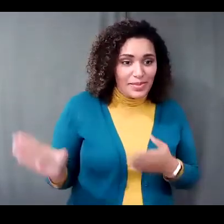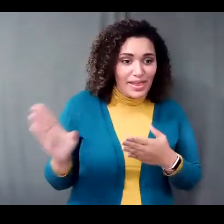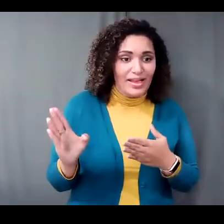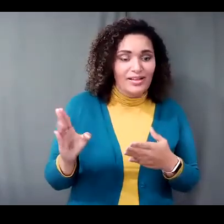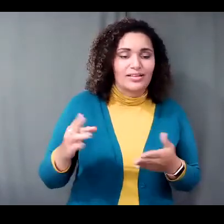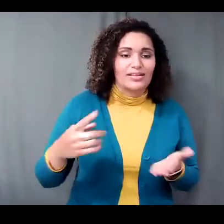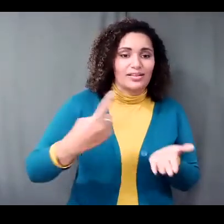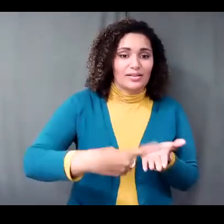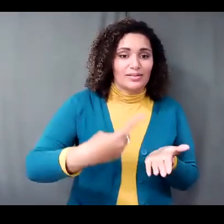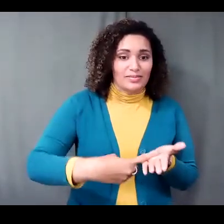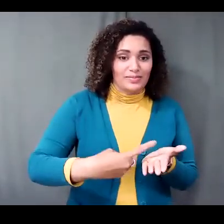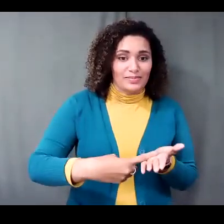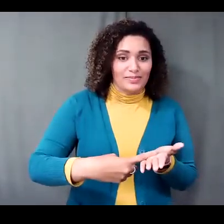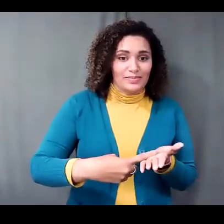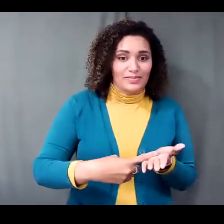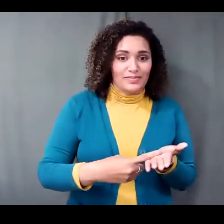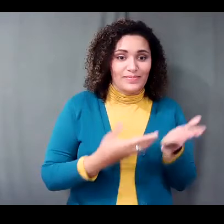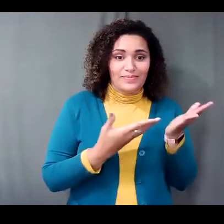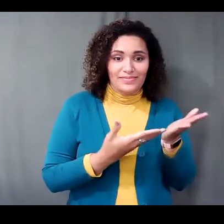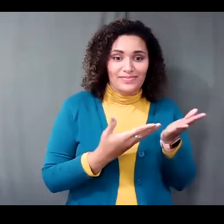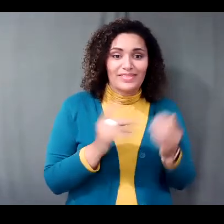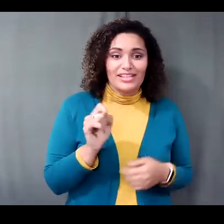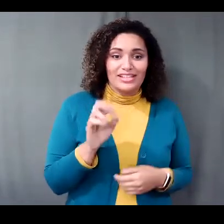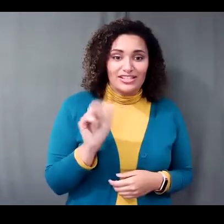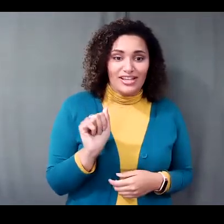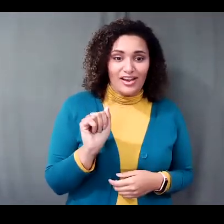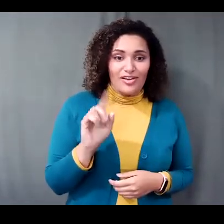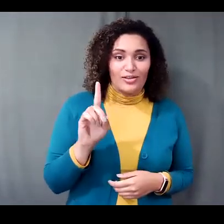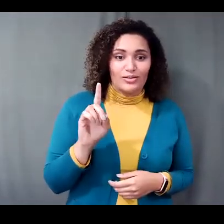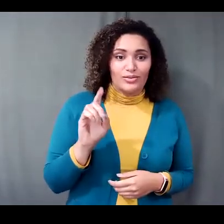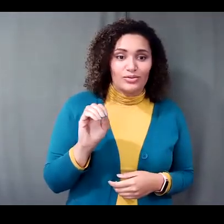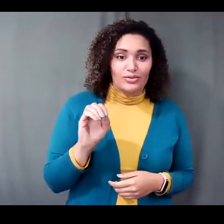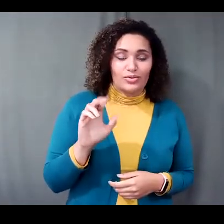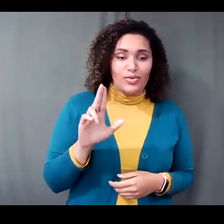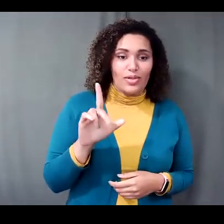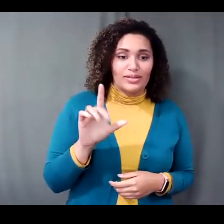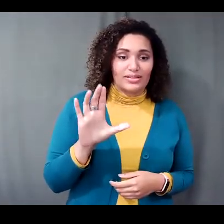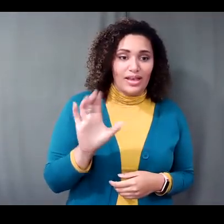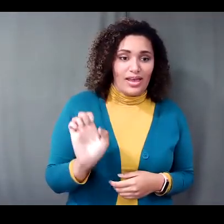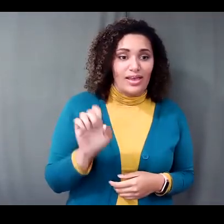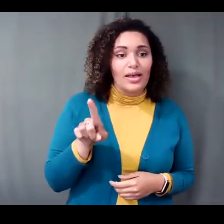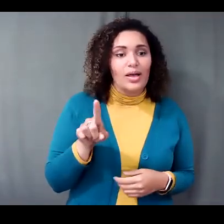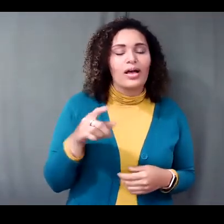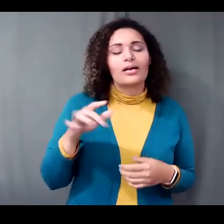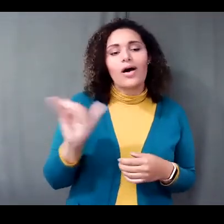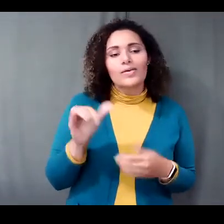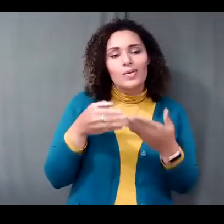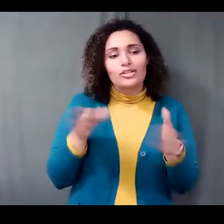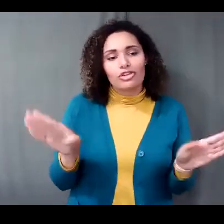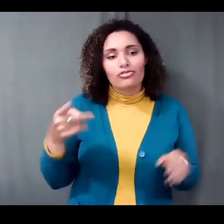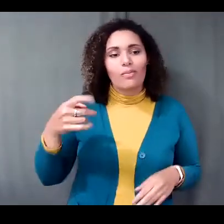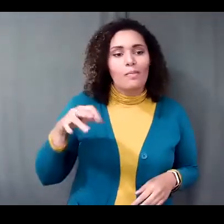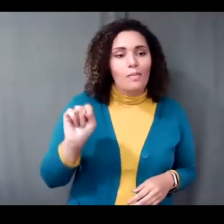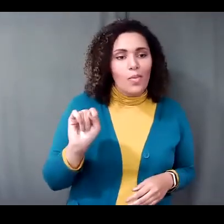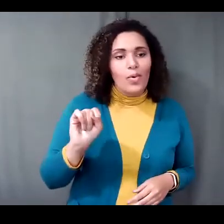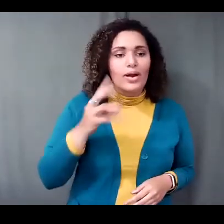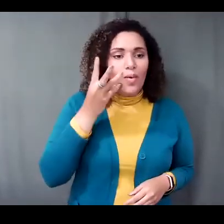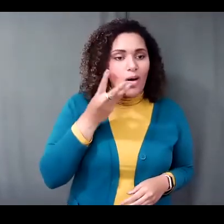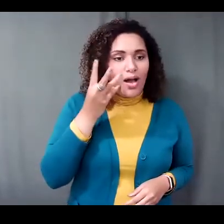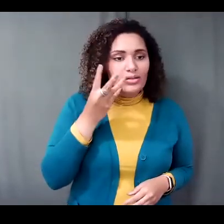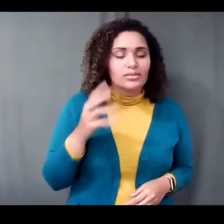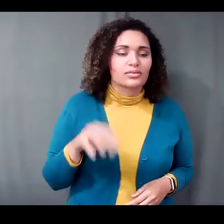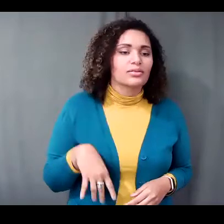about Terra Dulce and then sort of port wines in general. Yep,